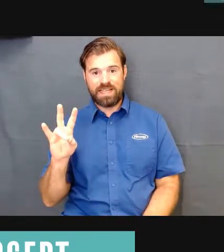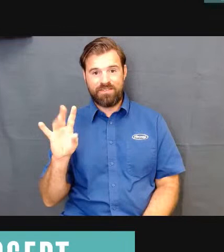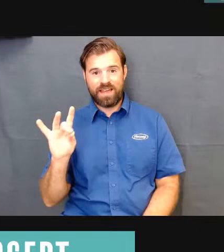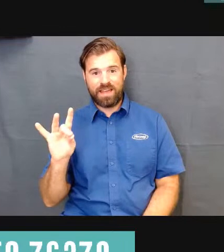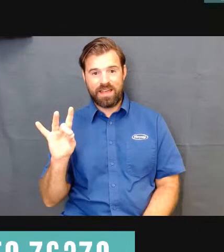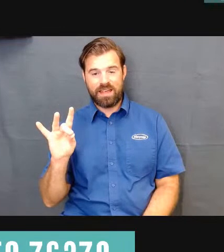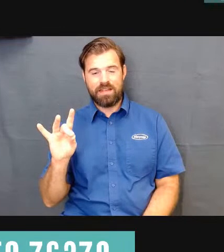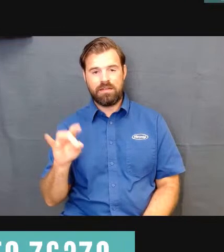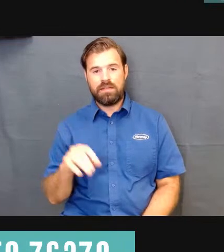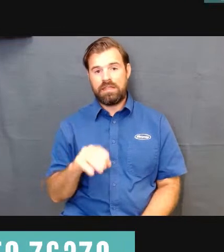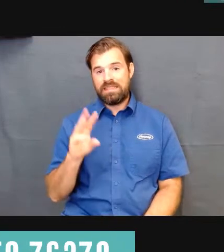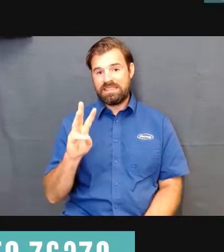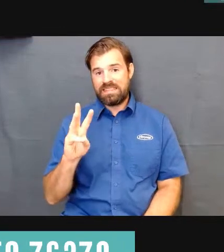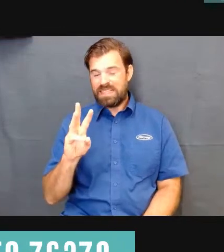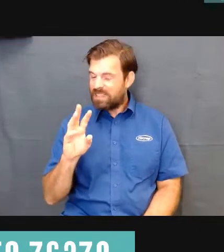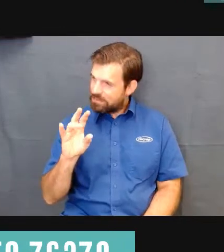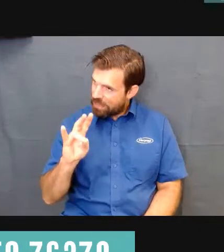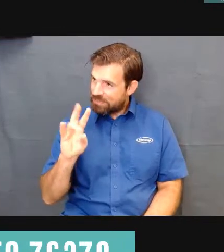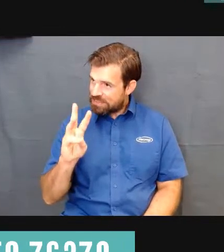76278. That's